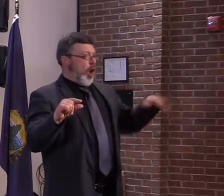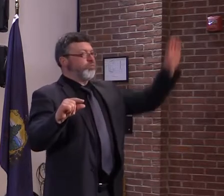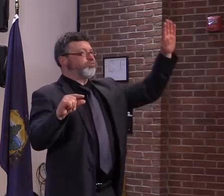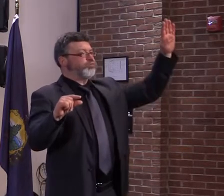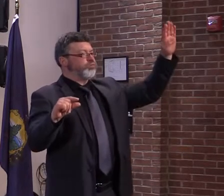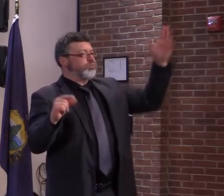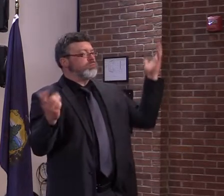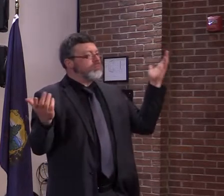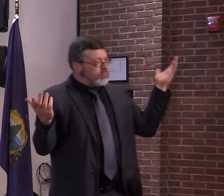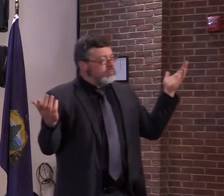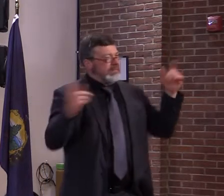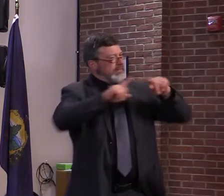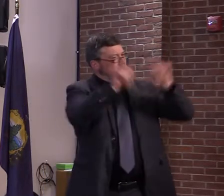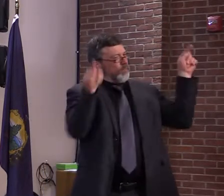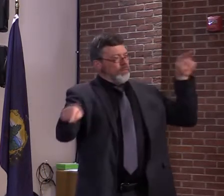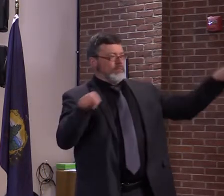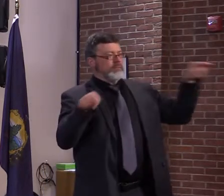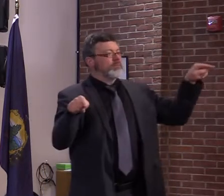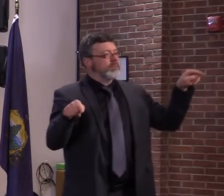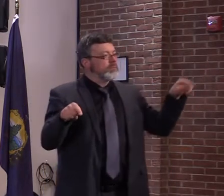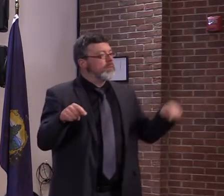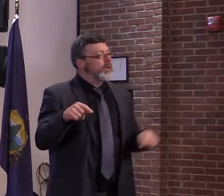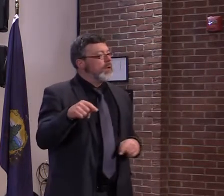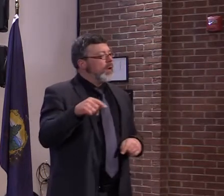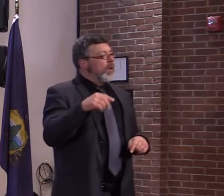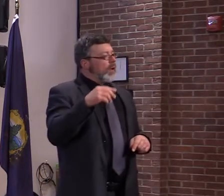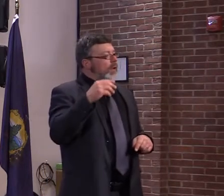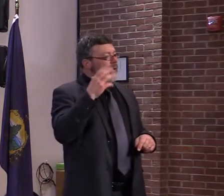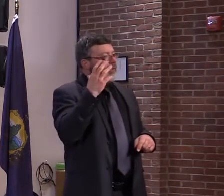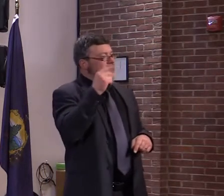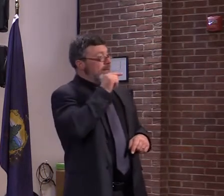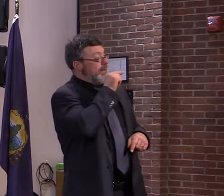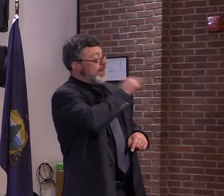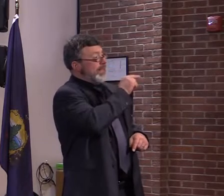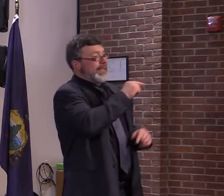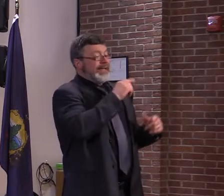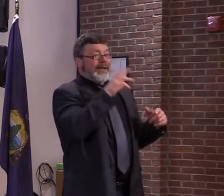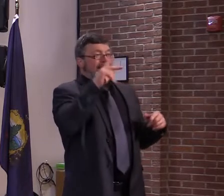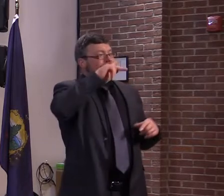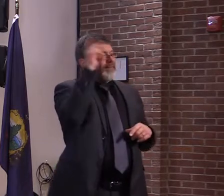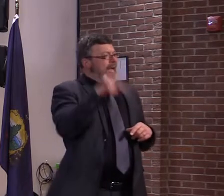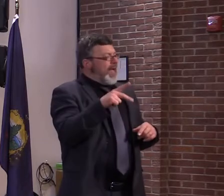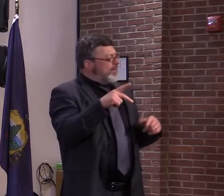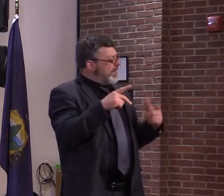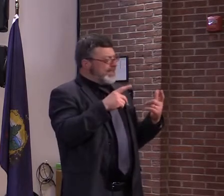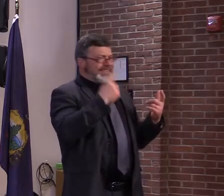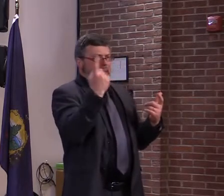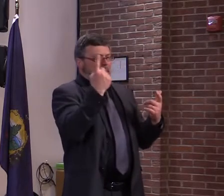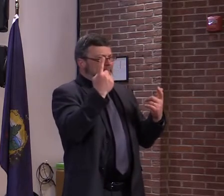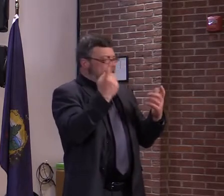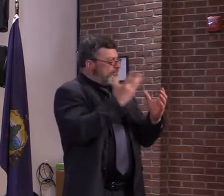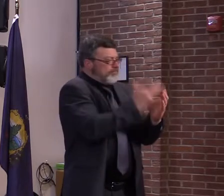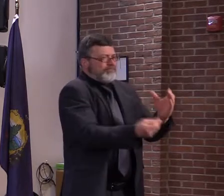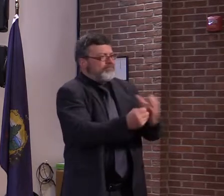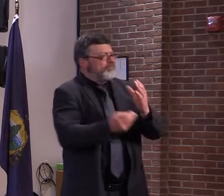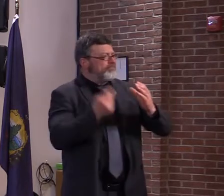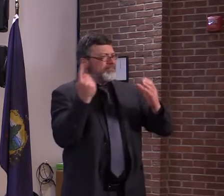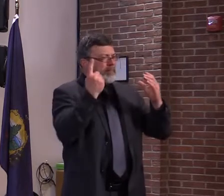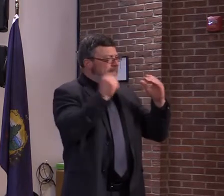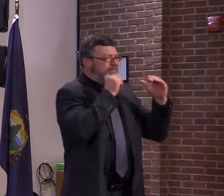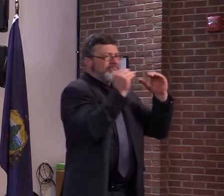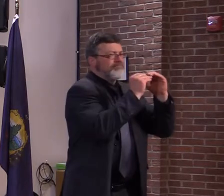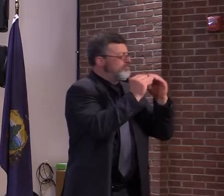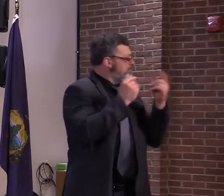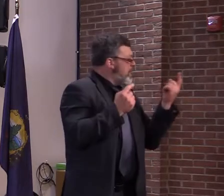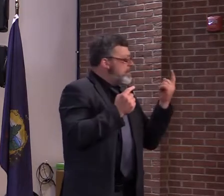disproportionate inequities around their city that they'd already seen as part of this two-year pandemic, and that